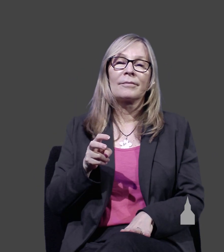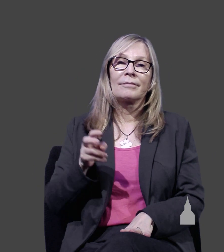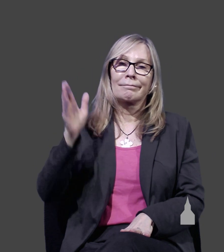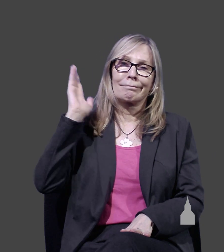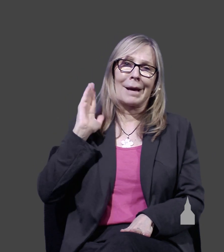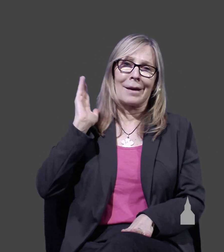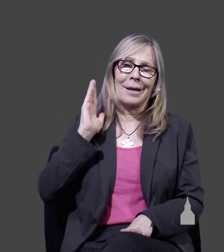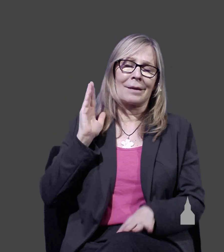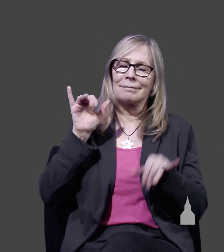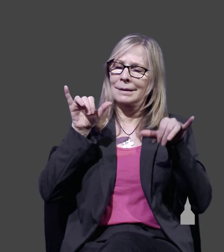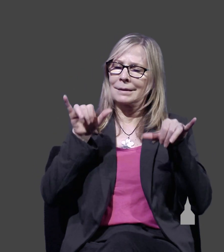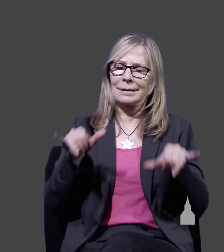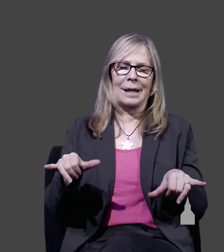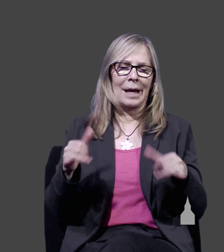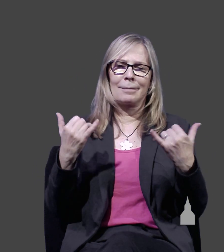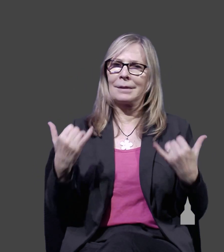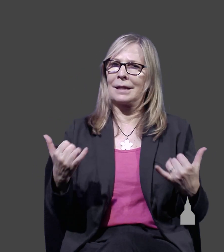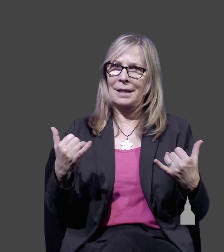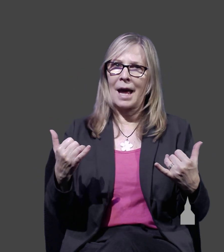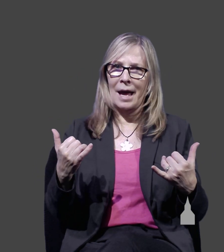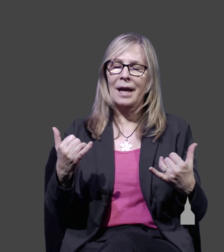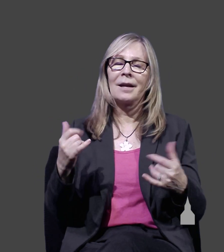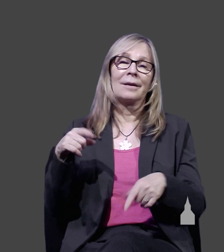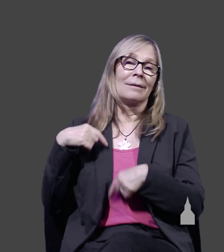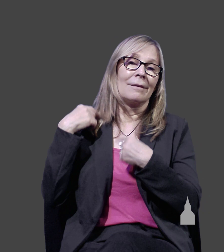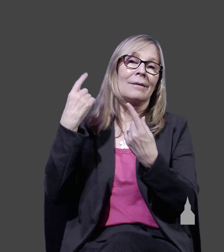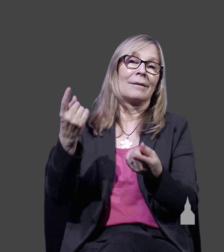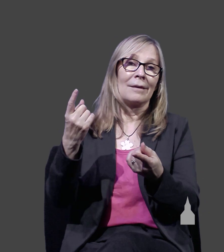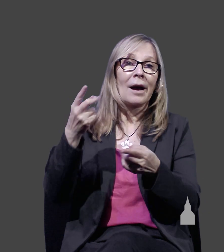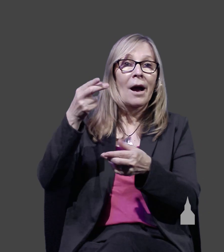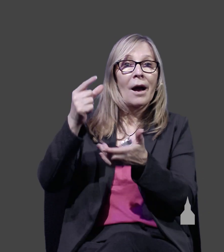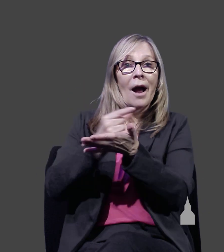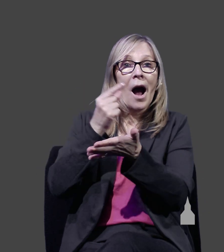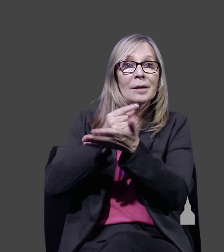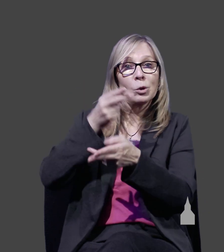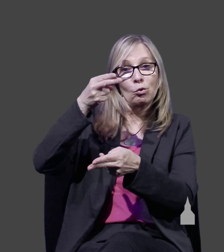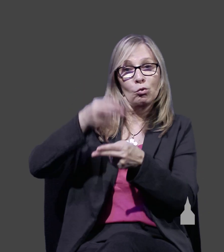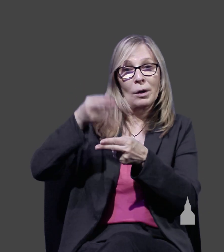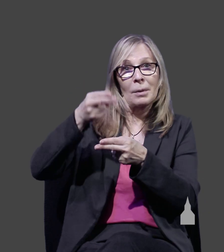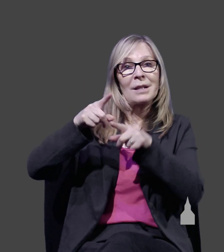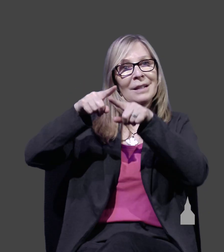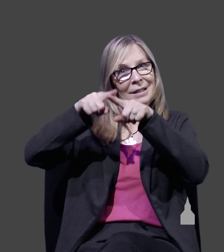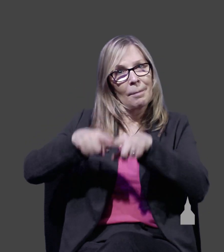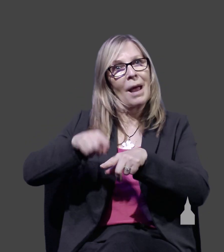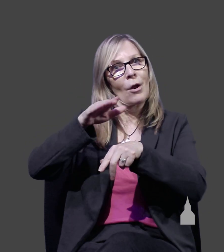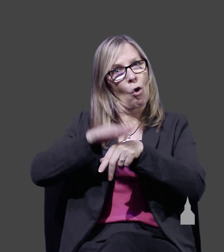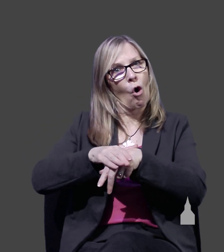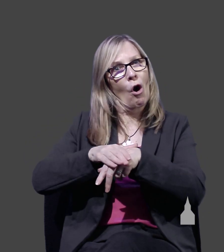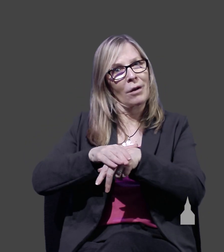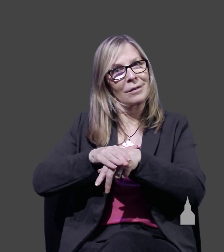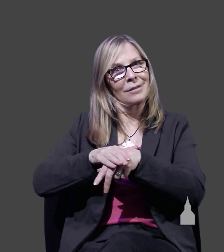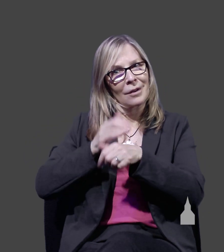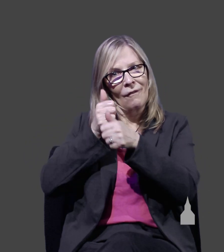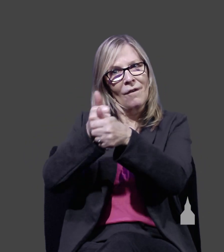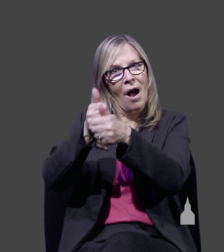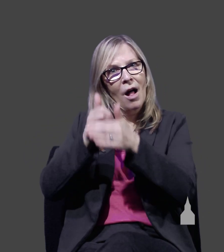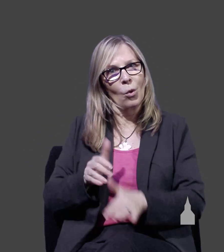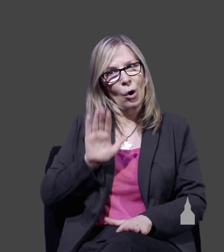as it is now. In the long run, the reputation of the gospel depends on the conduct of its